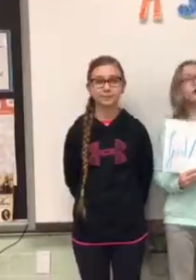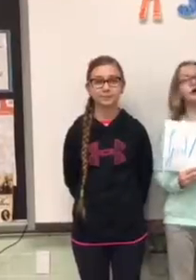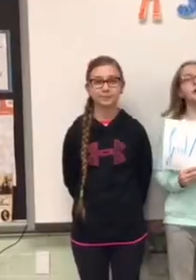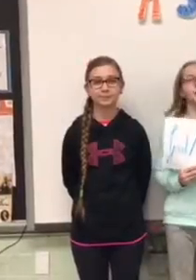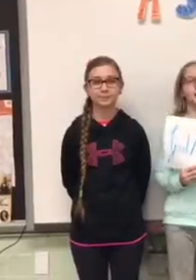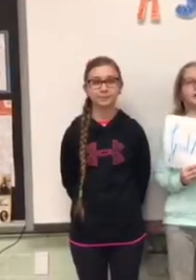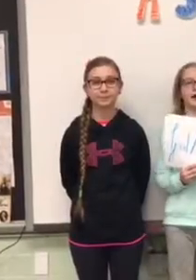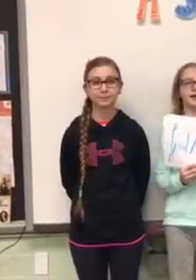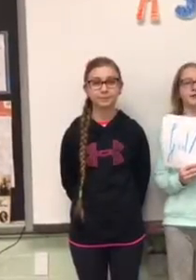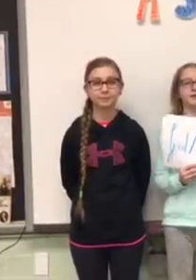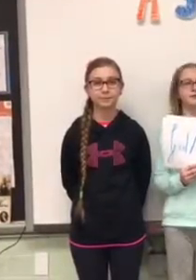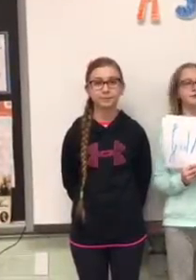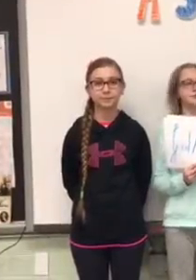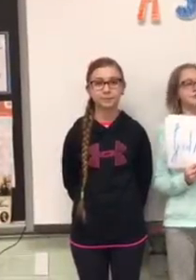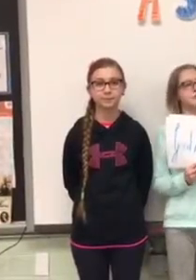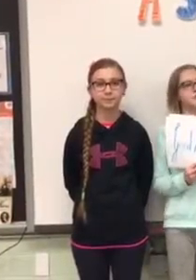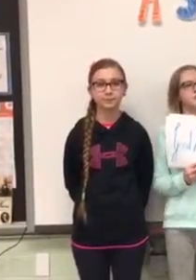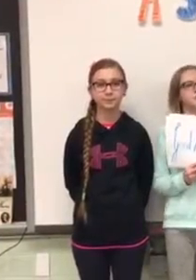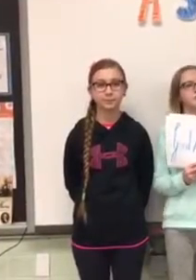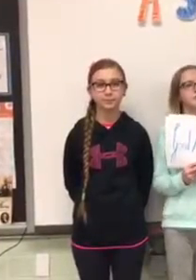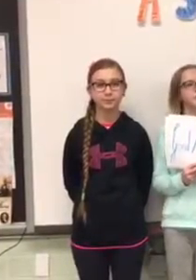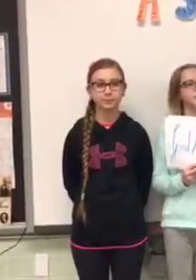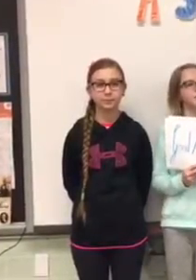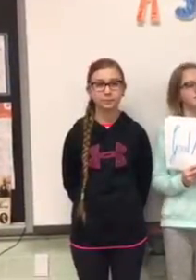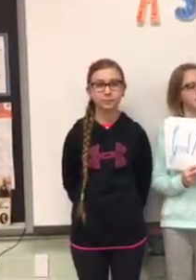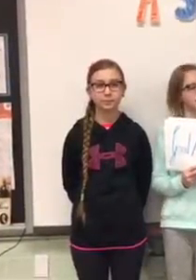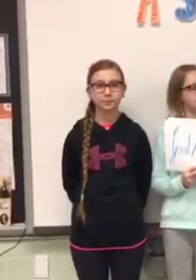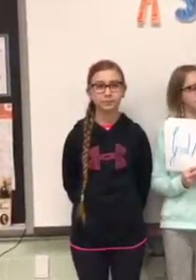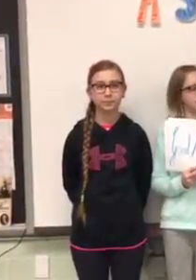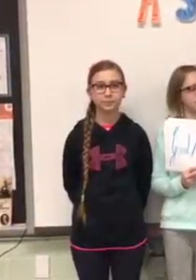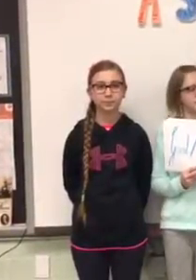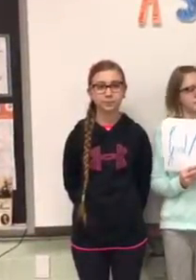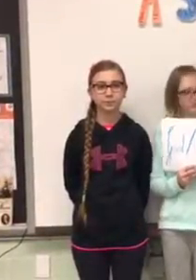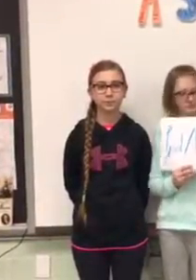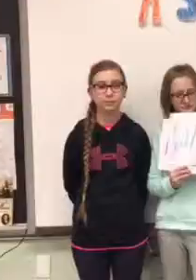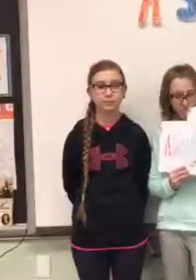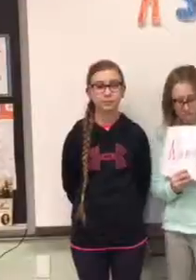Good and bad. Good. Bad.